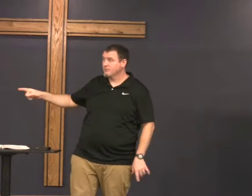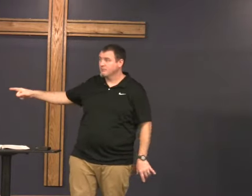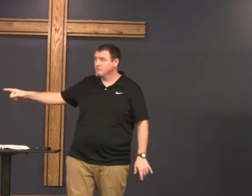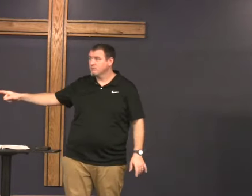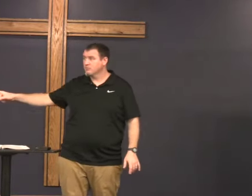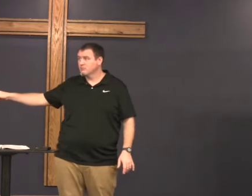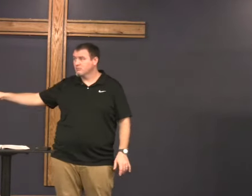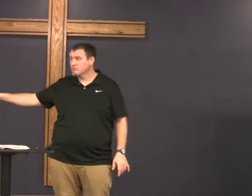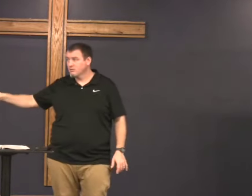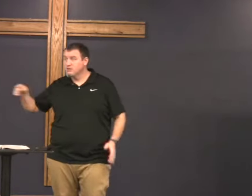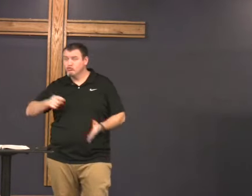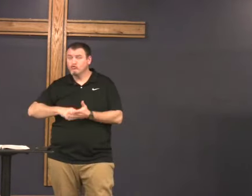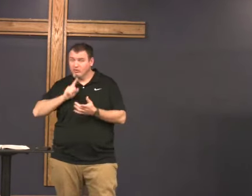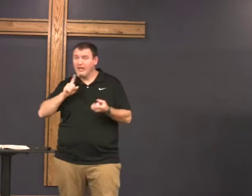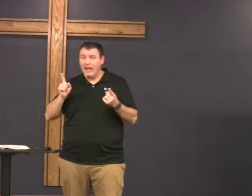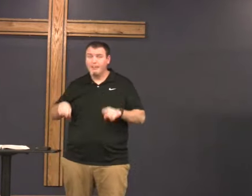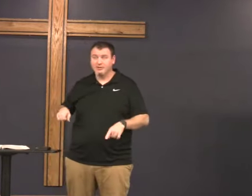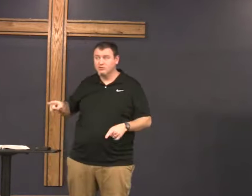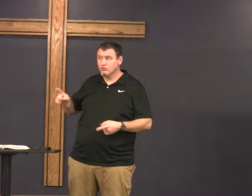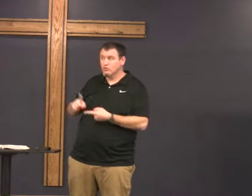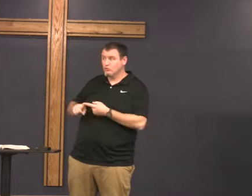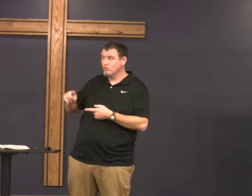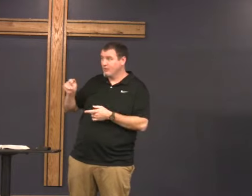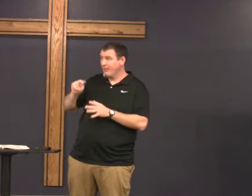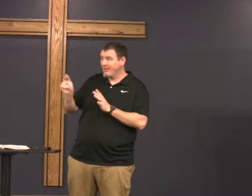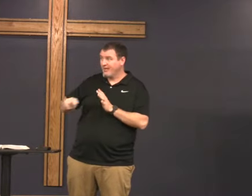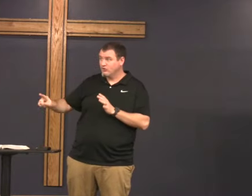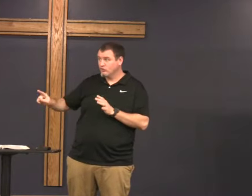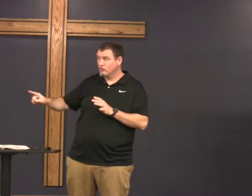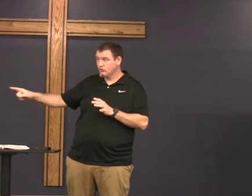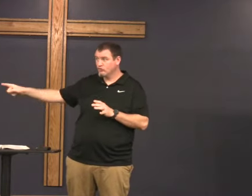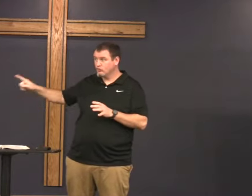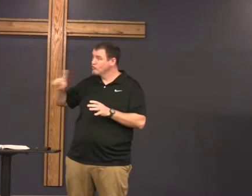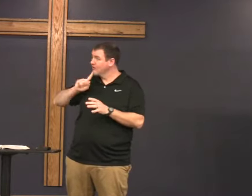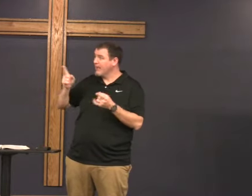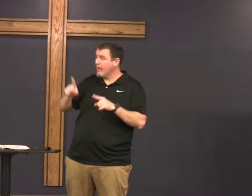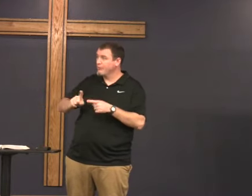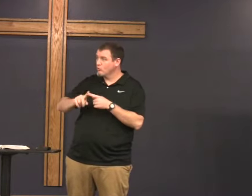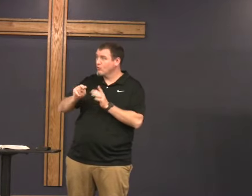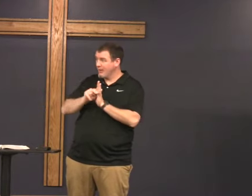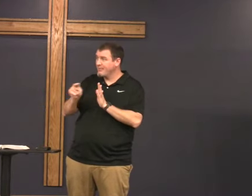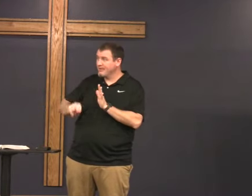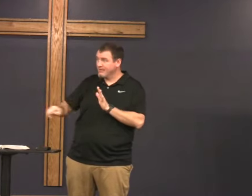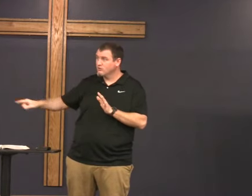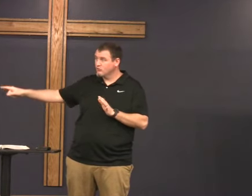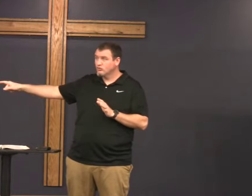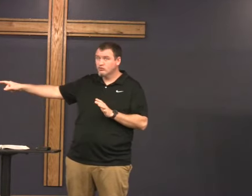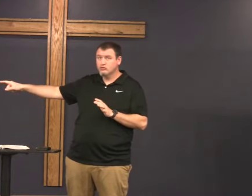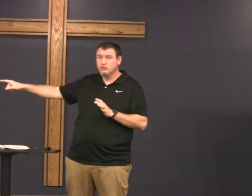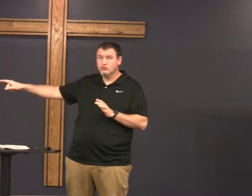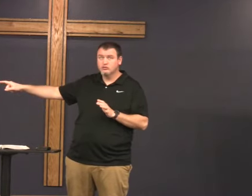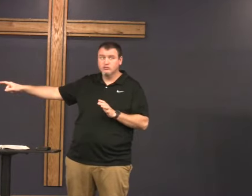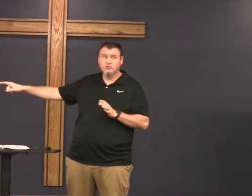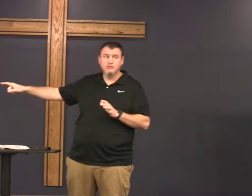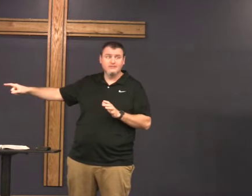Picture related to the vision. No, it really happened. That really happened as documented. That happened to